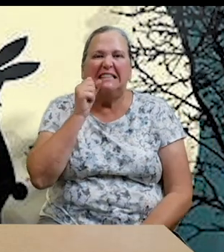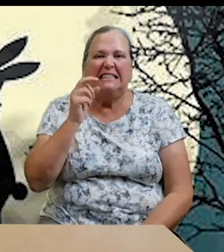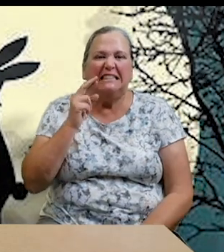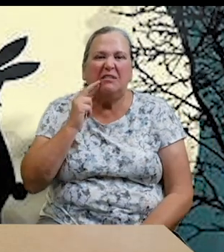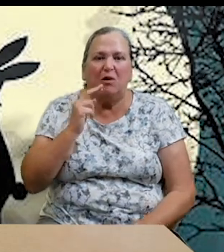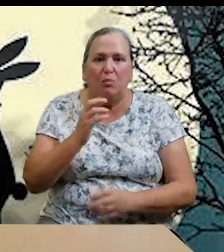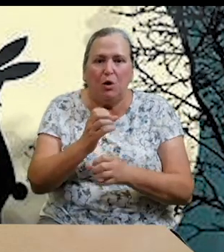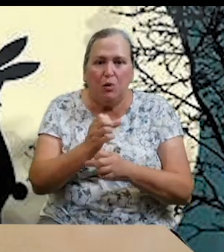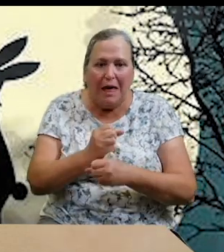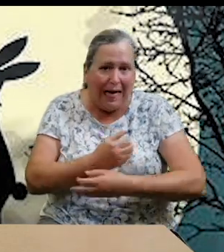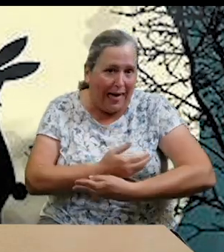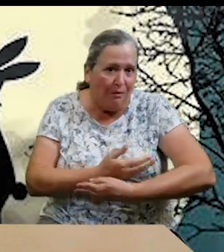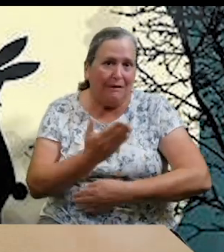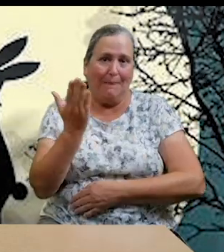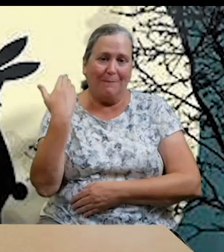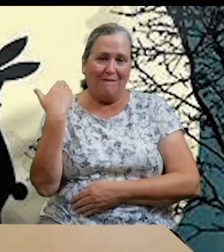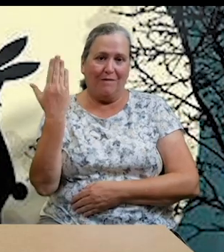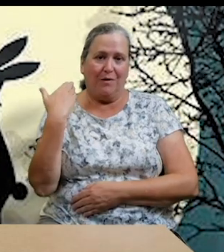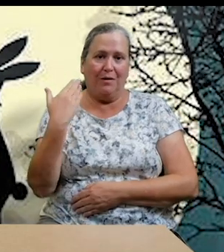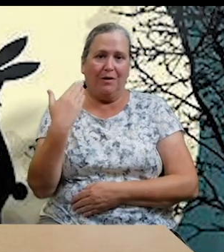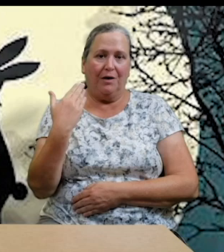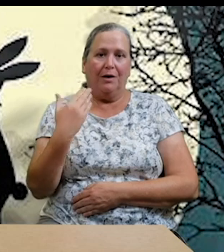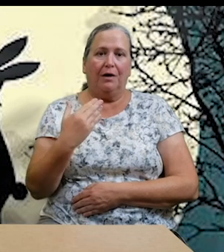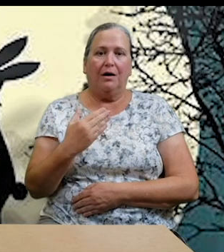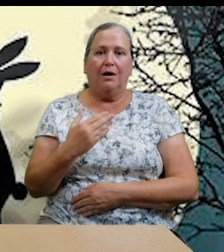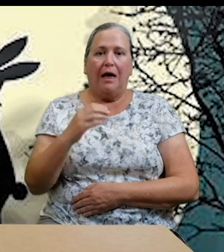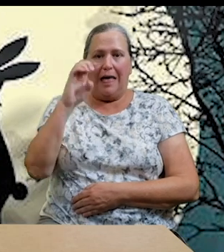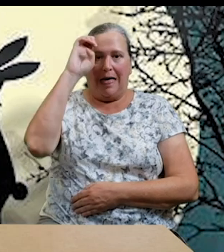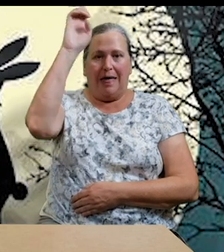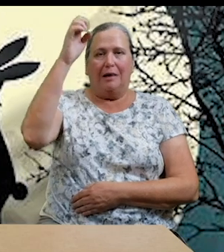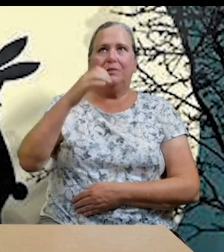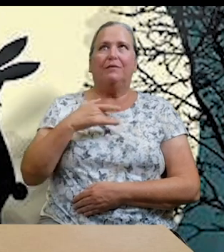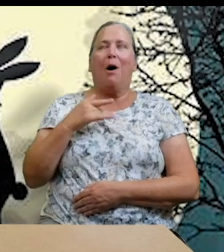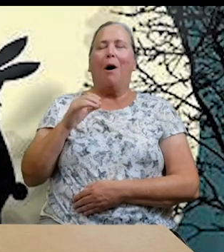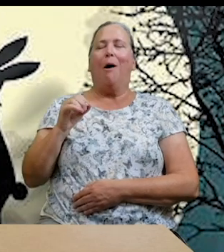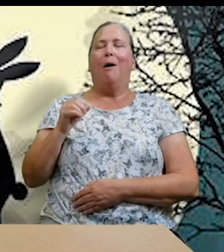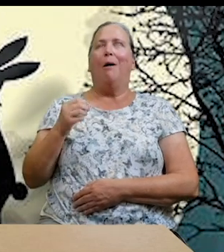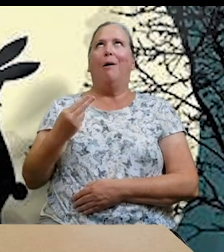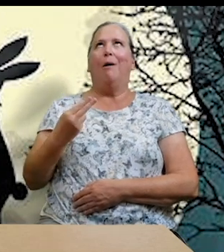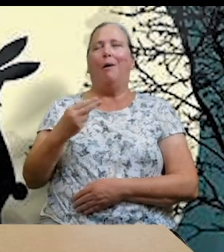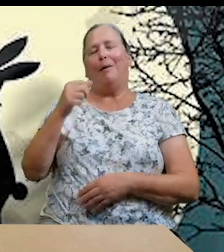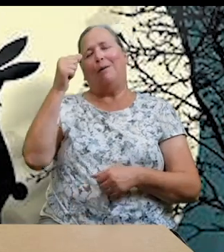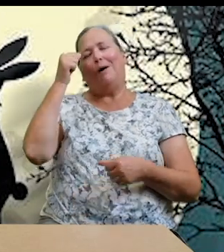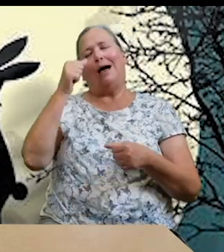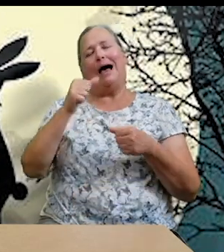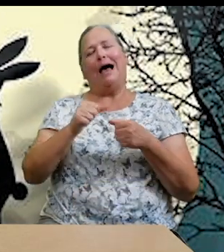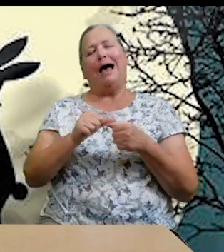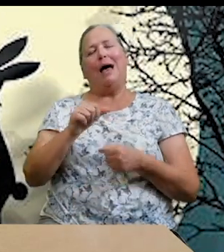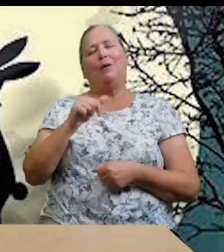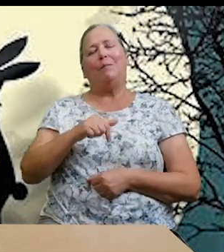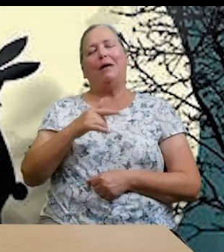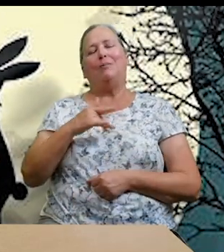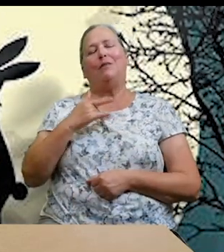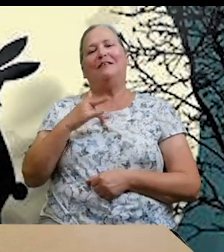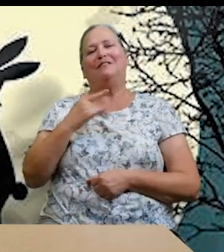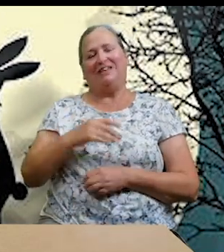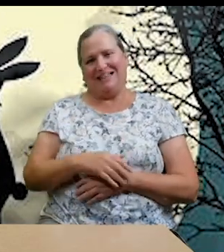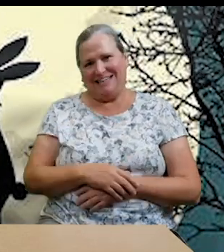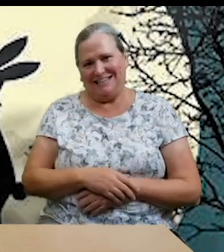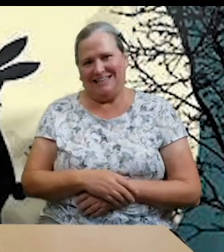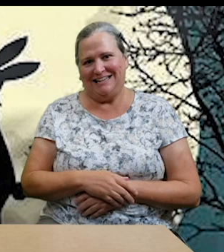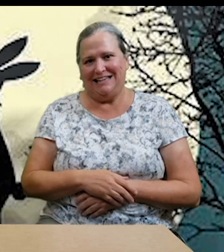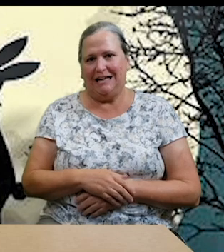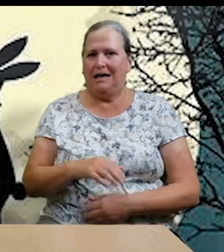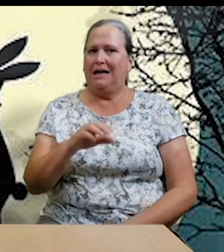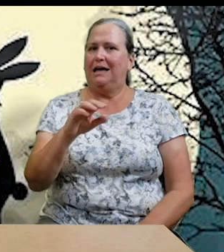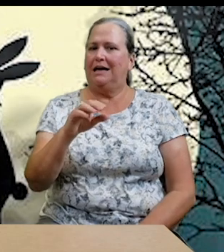had held him. "Oh," thought Edward, "I remember this." "Madam," said